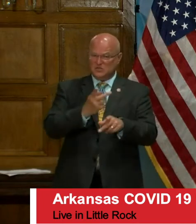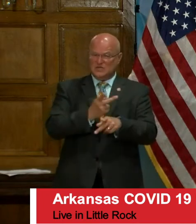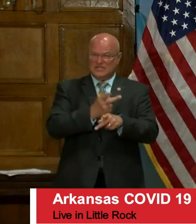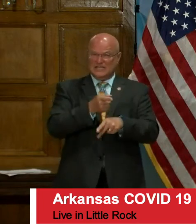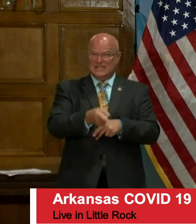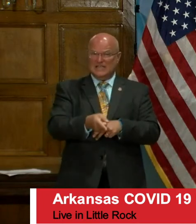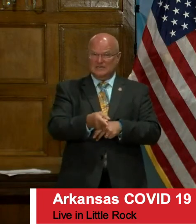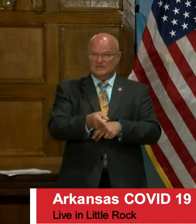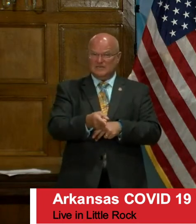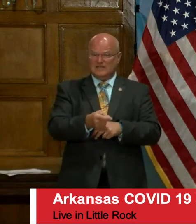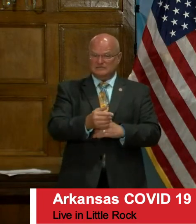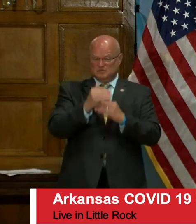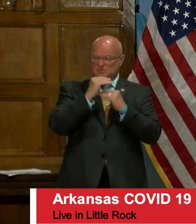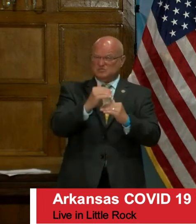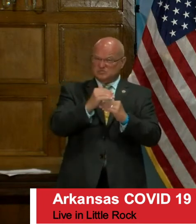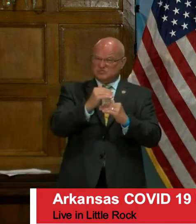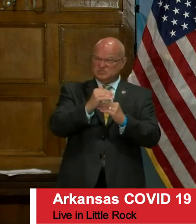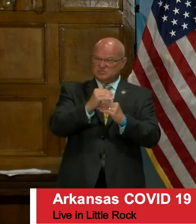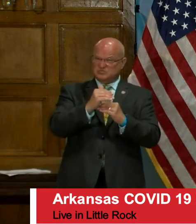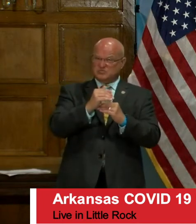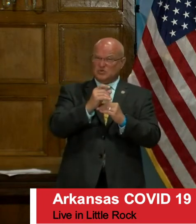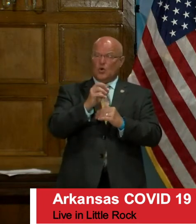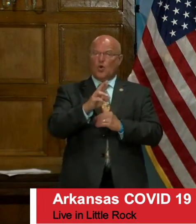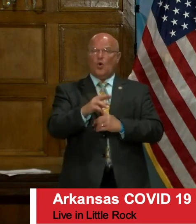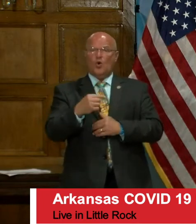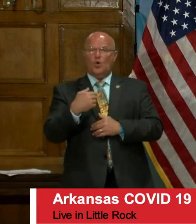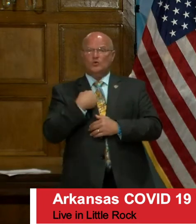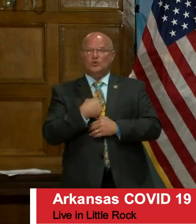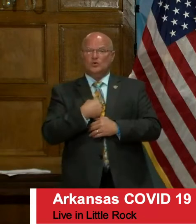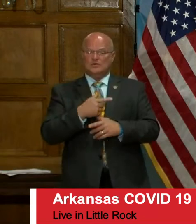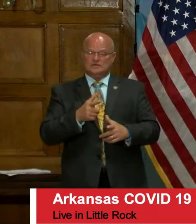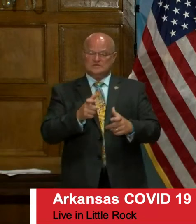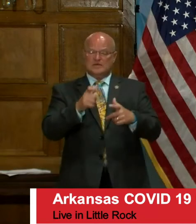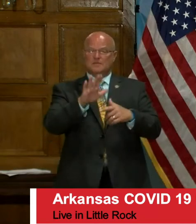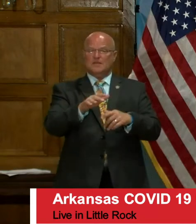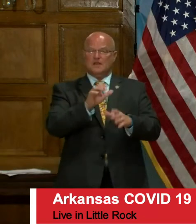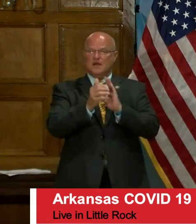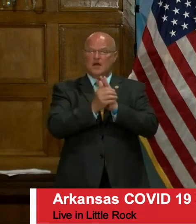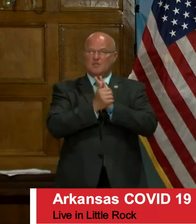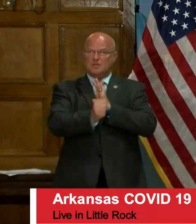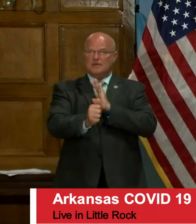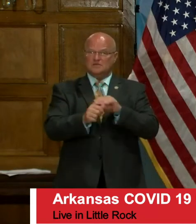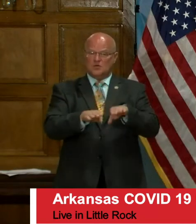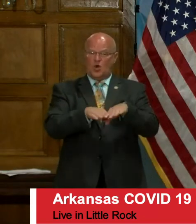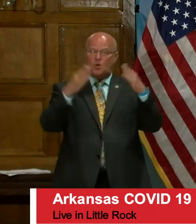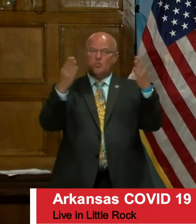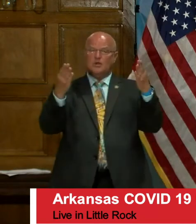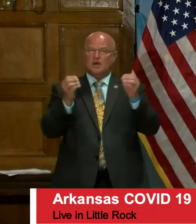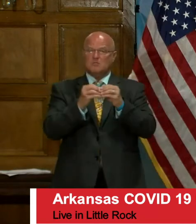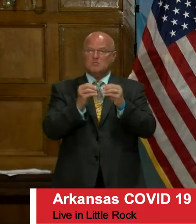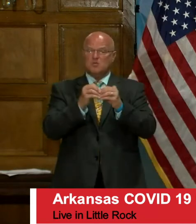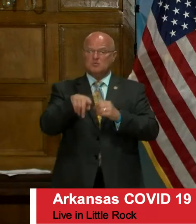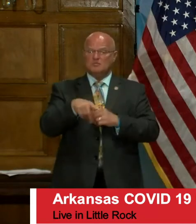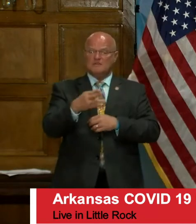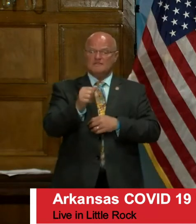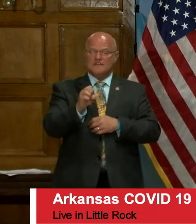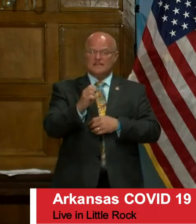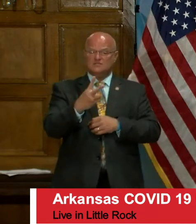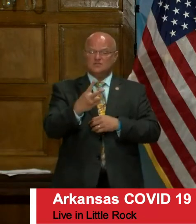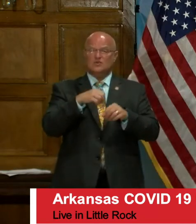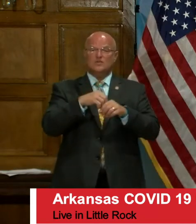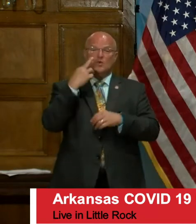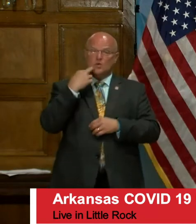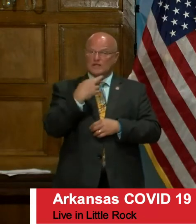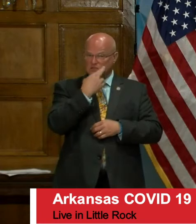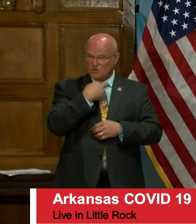keep them restricted, or do we speed up their ability to open up in phase 2 in the